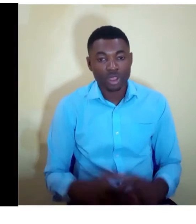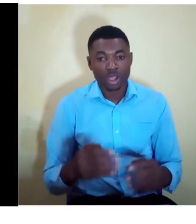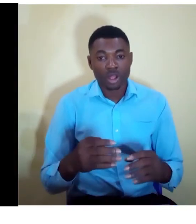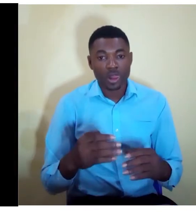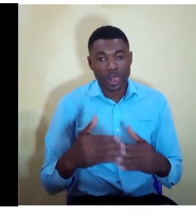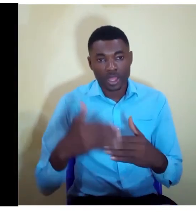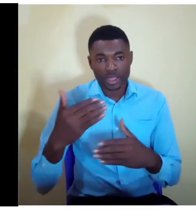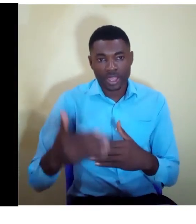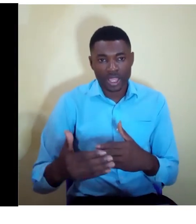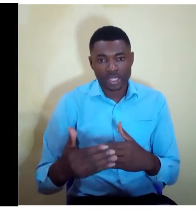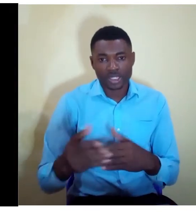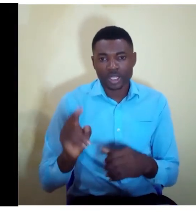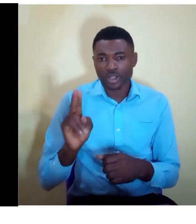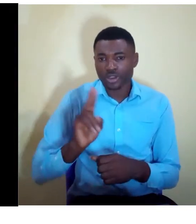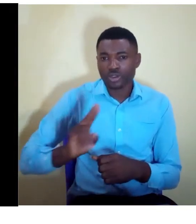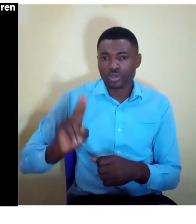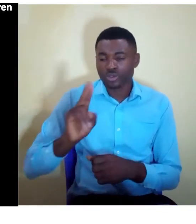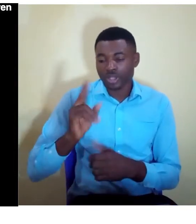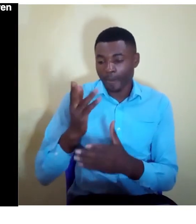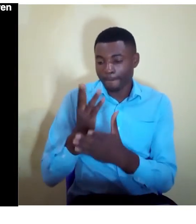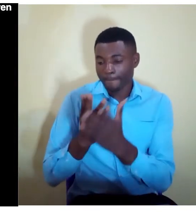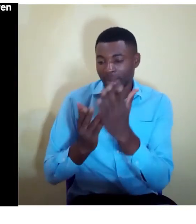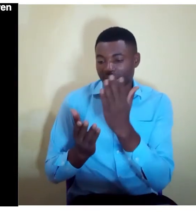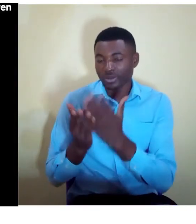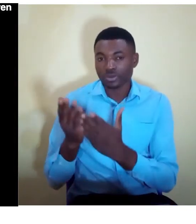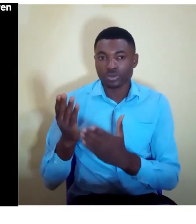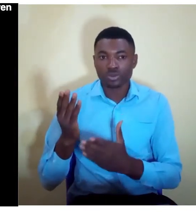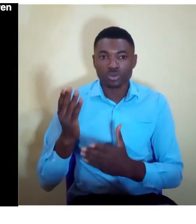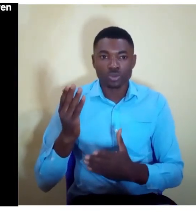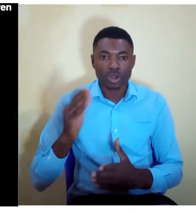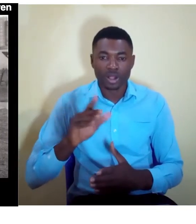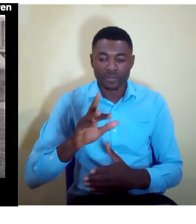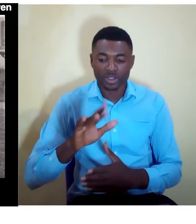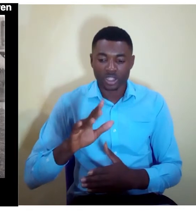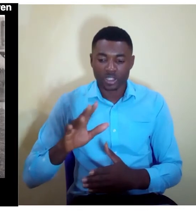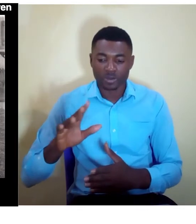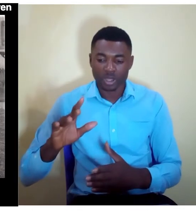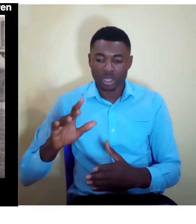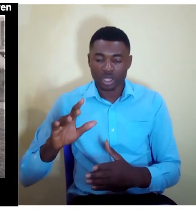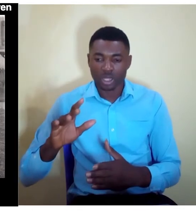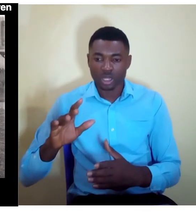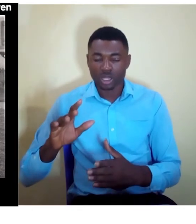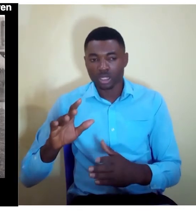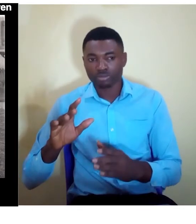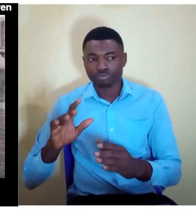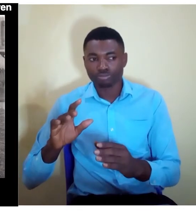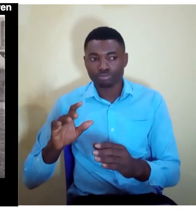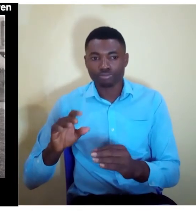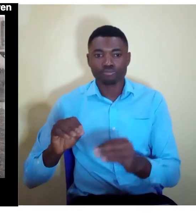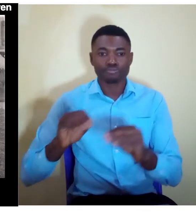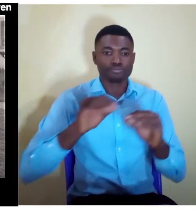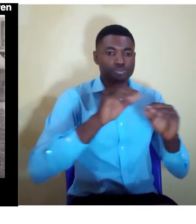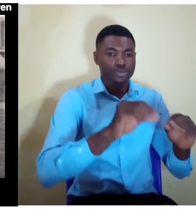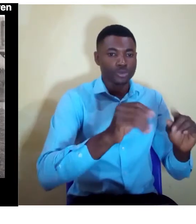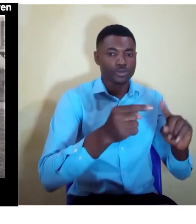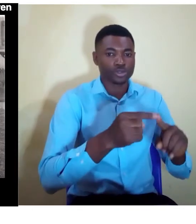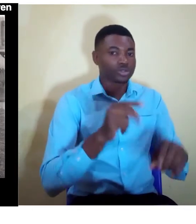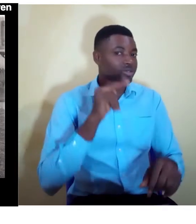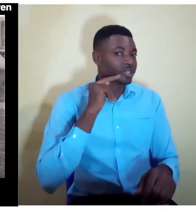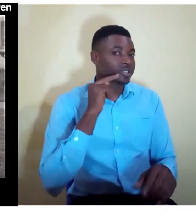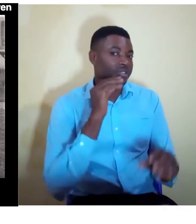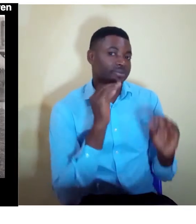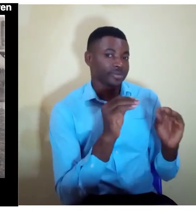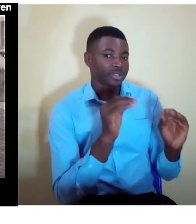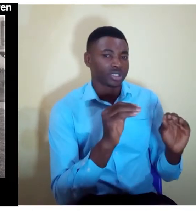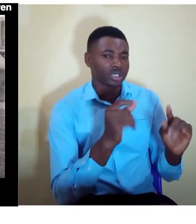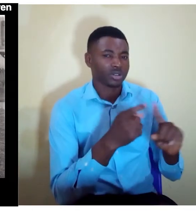He next scaled his use of the manual fingerspelling alphabet from Ghana into neighboring Nigeria